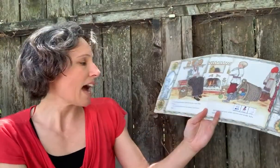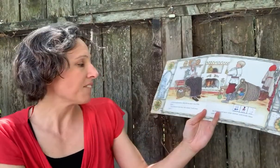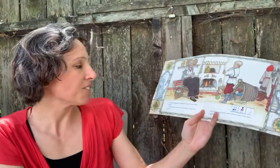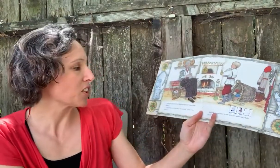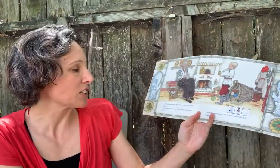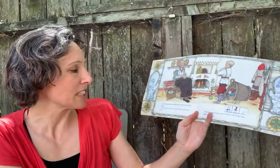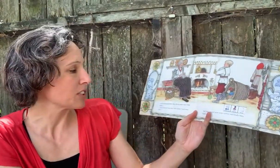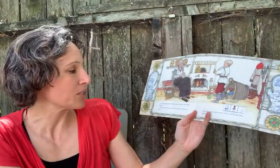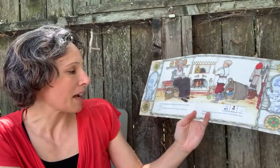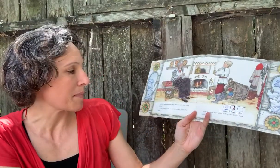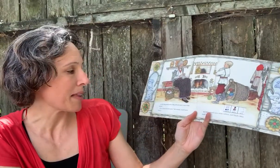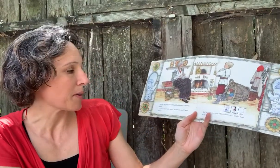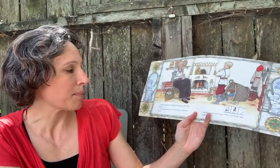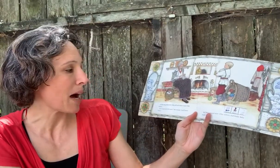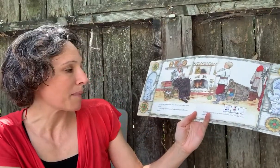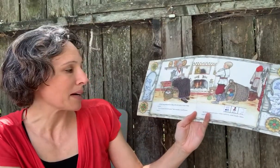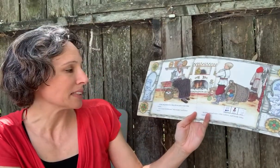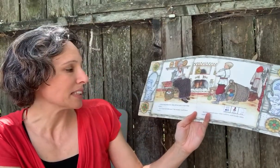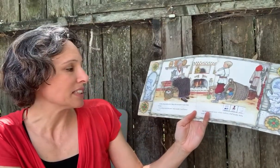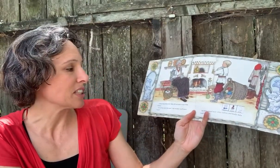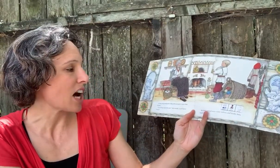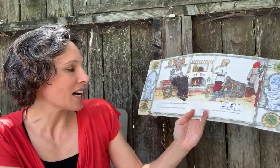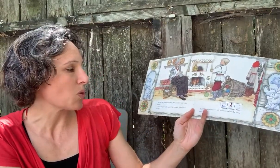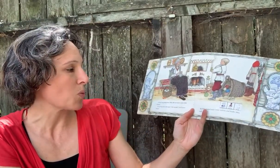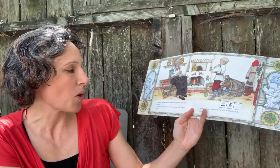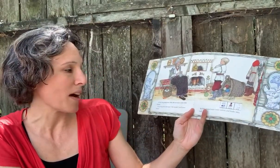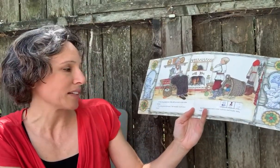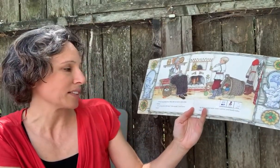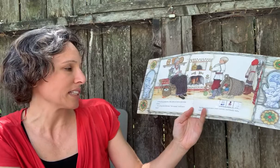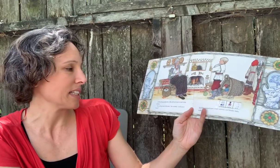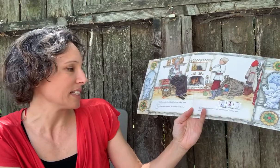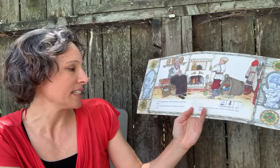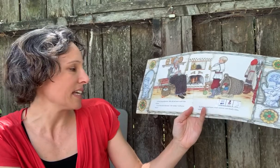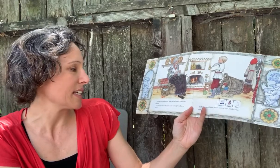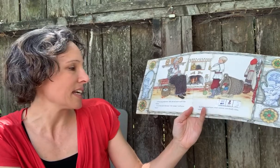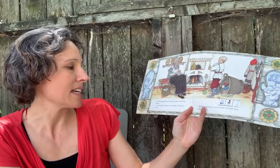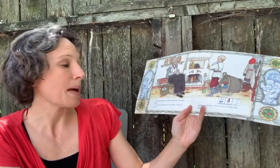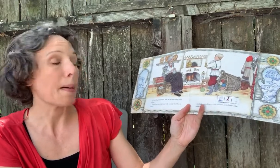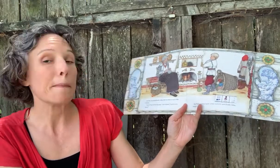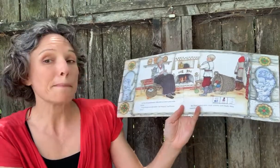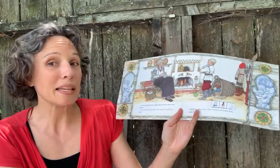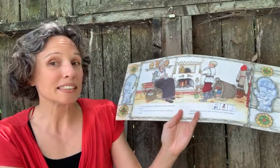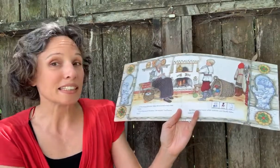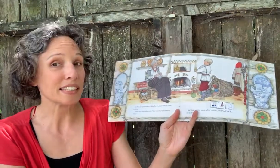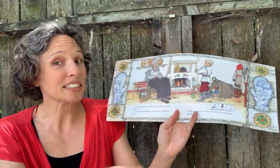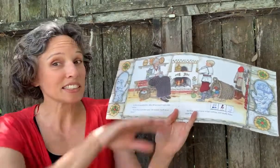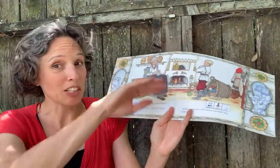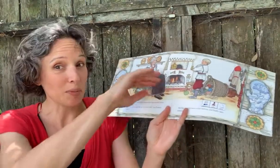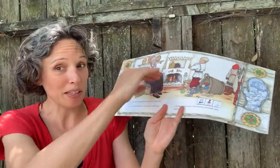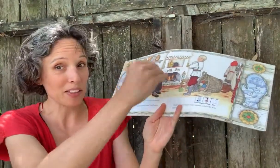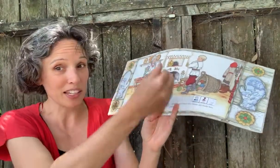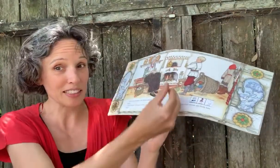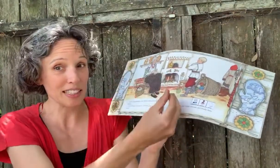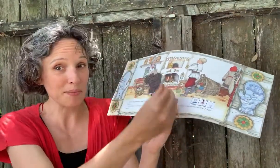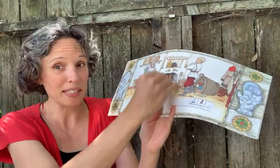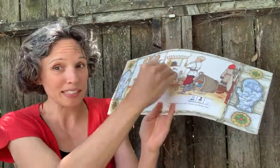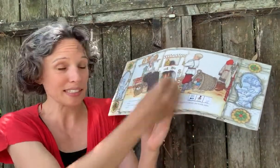At first, his grandmother, Baba, did not want to knit mittens. Can you make your hand say mittens